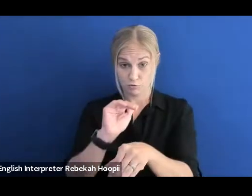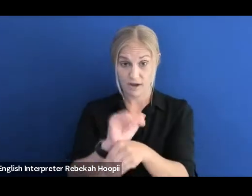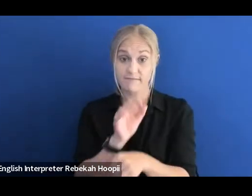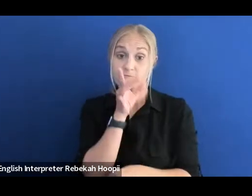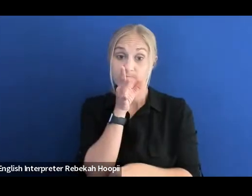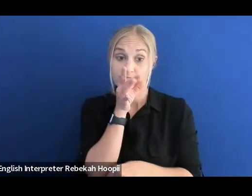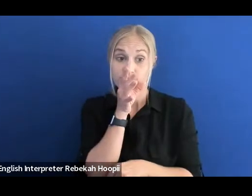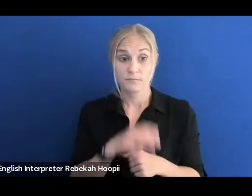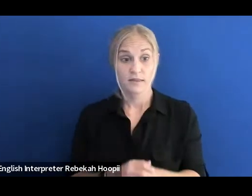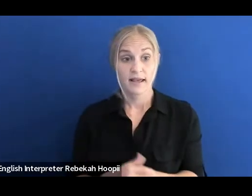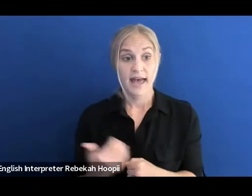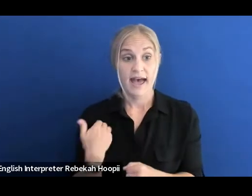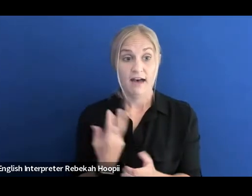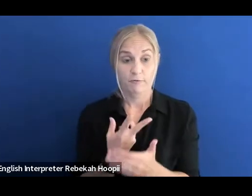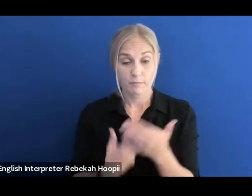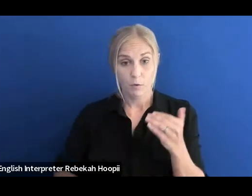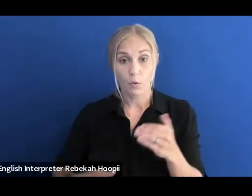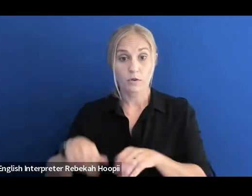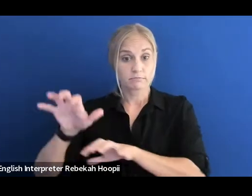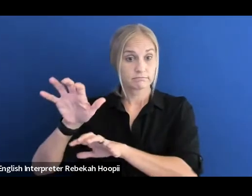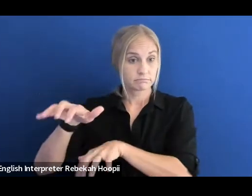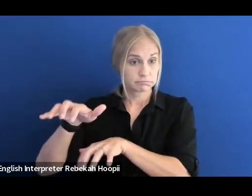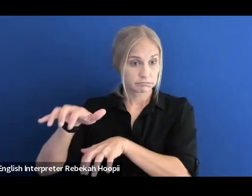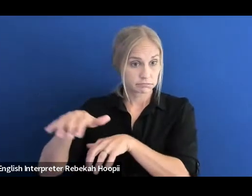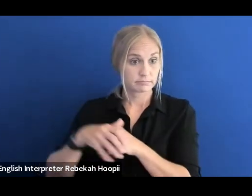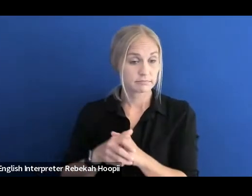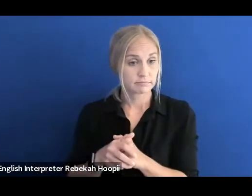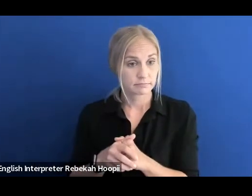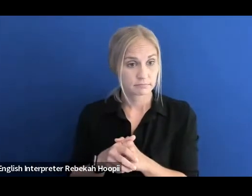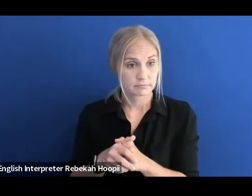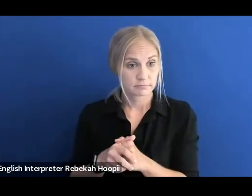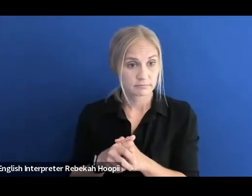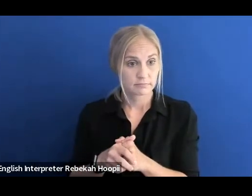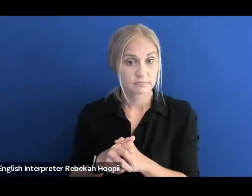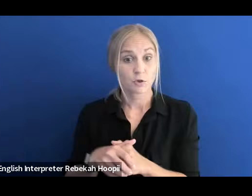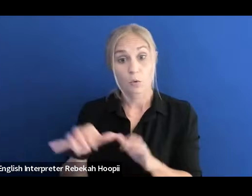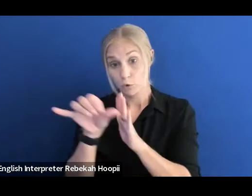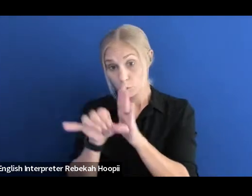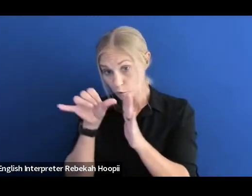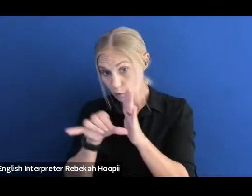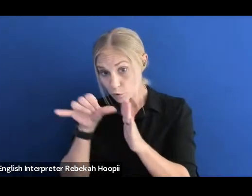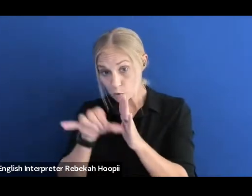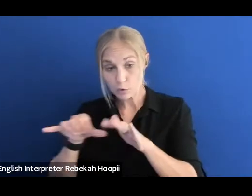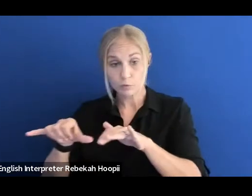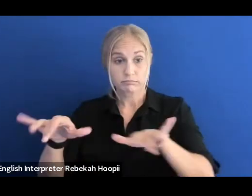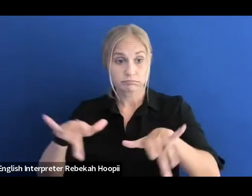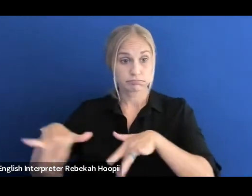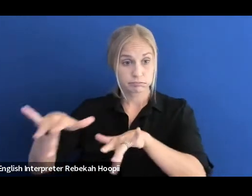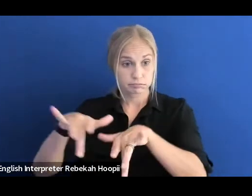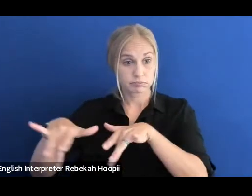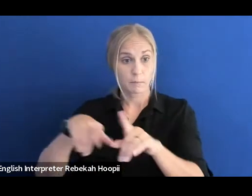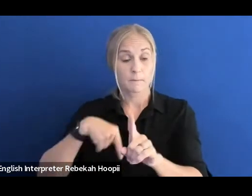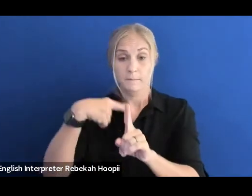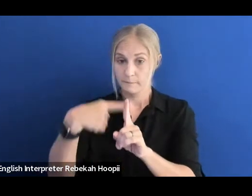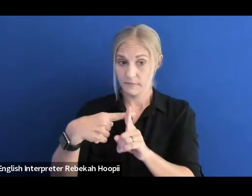we have both, you're being recorded. It is being recorded on YouTube. And then as well as we got